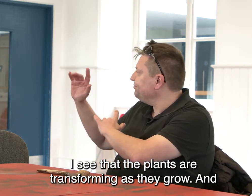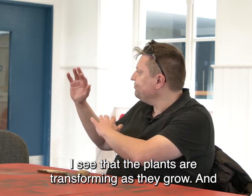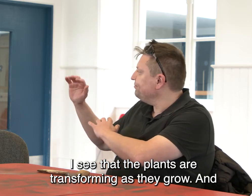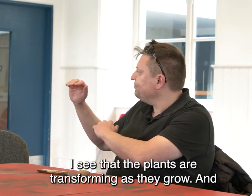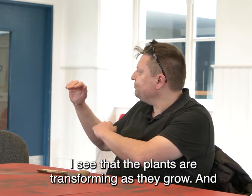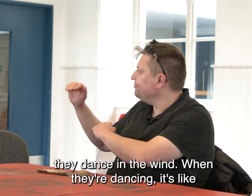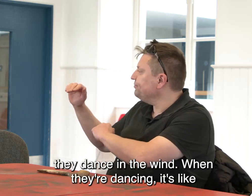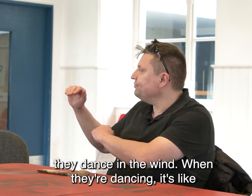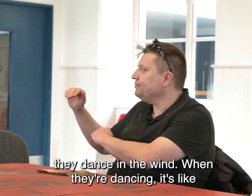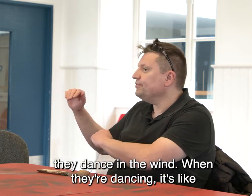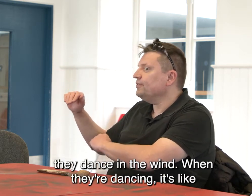and they dance in the wind.